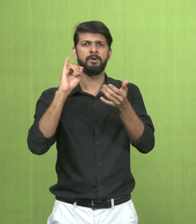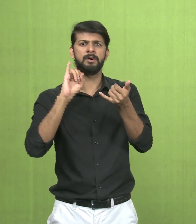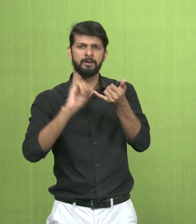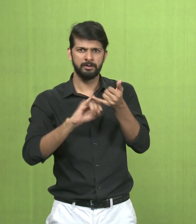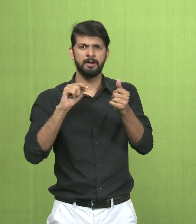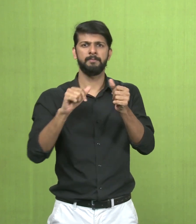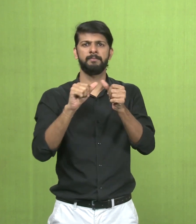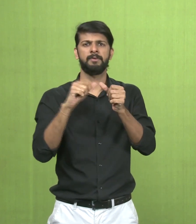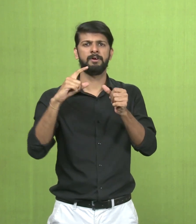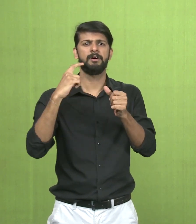signlanguage@nios.ac.in.